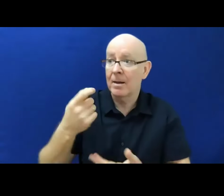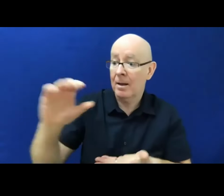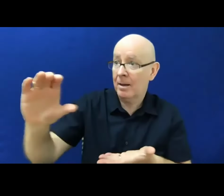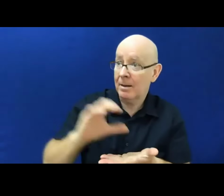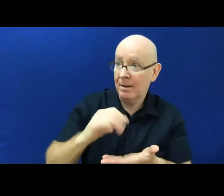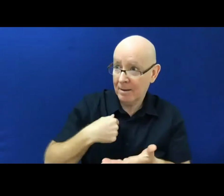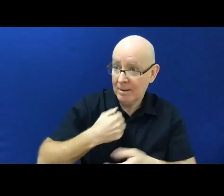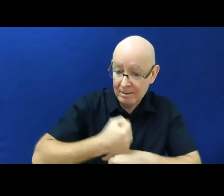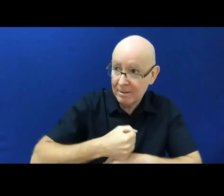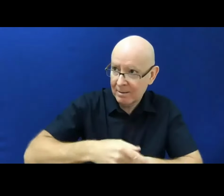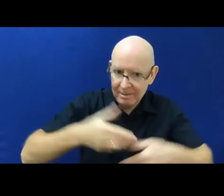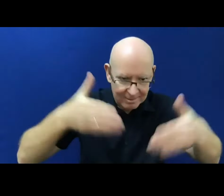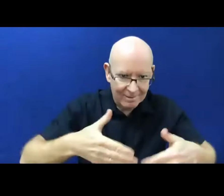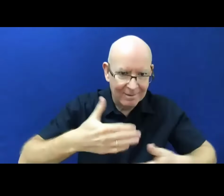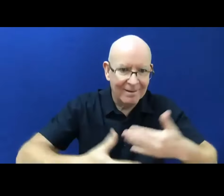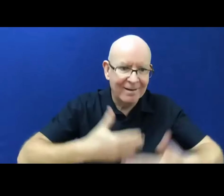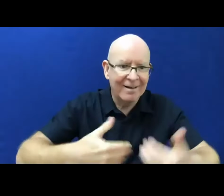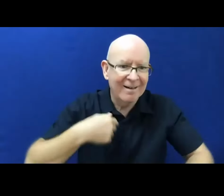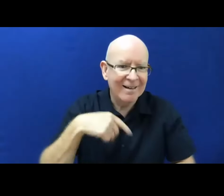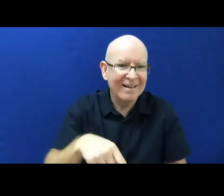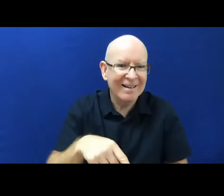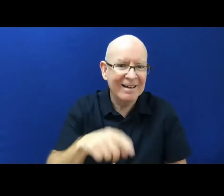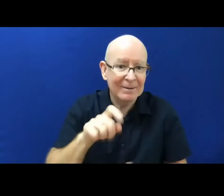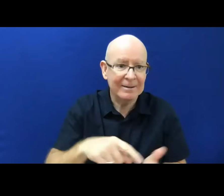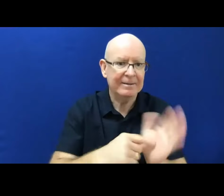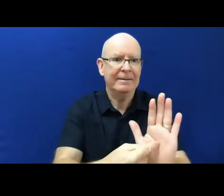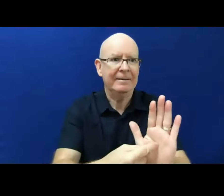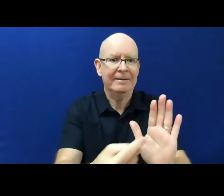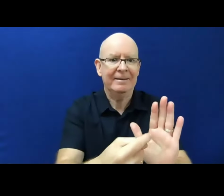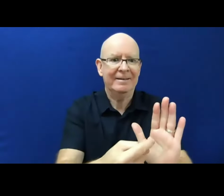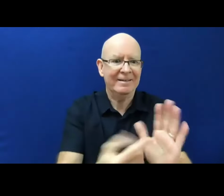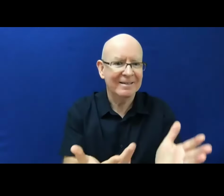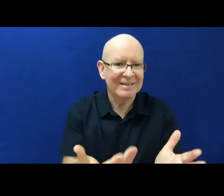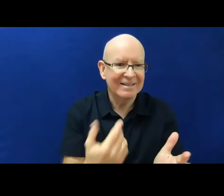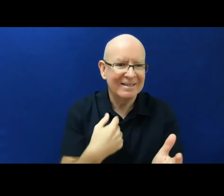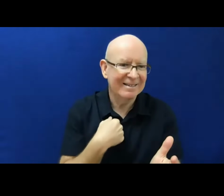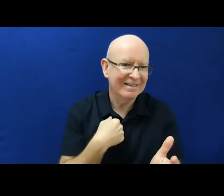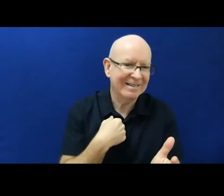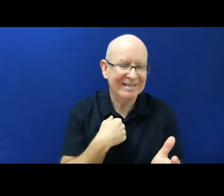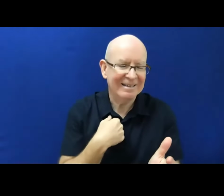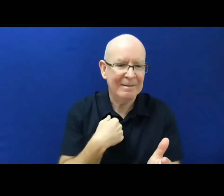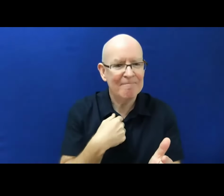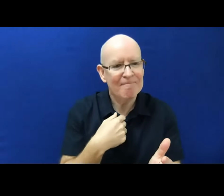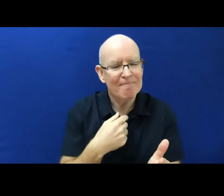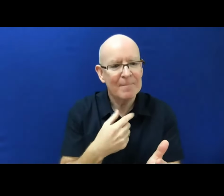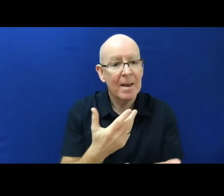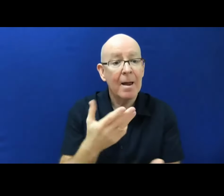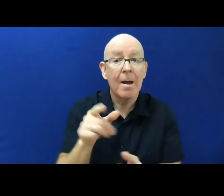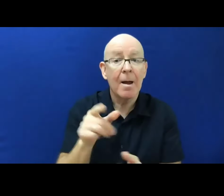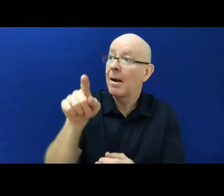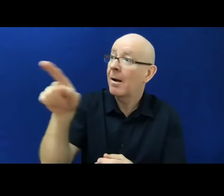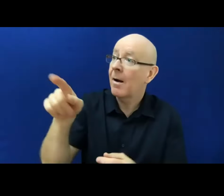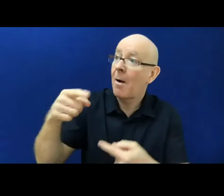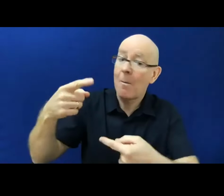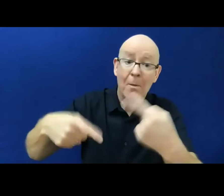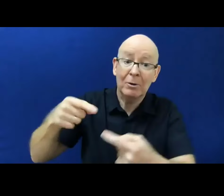into that plan. They cannot wait until that research projects has, according to the